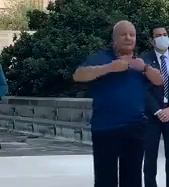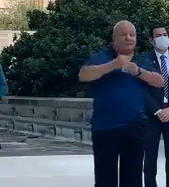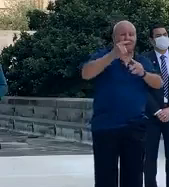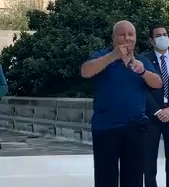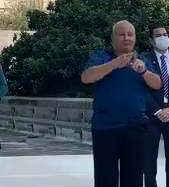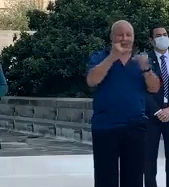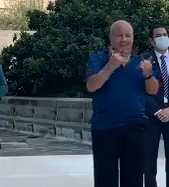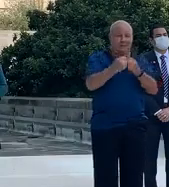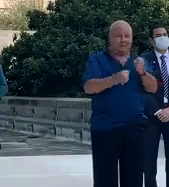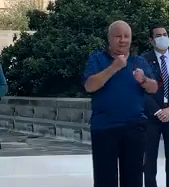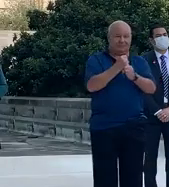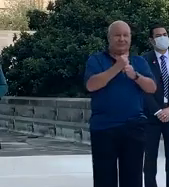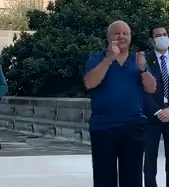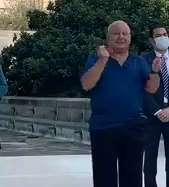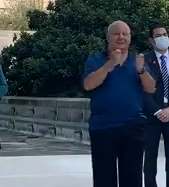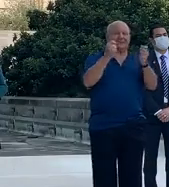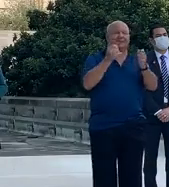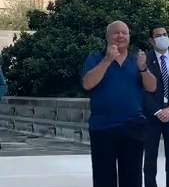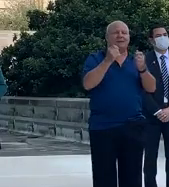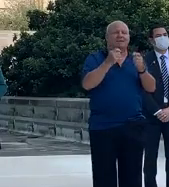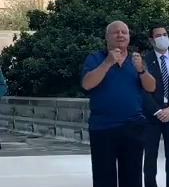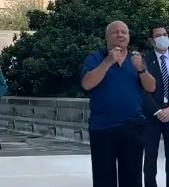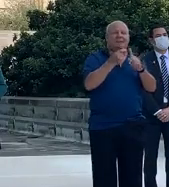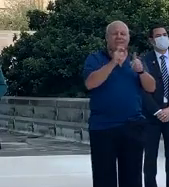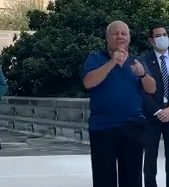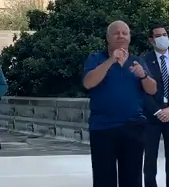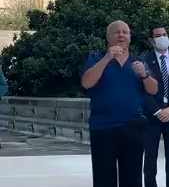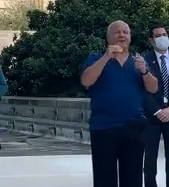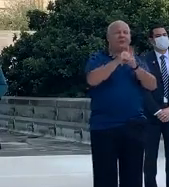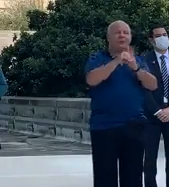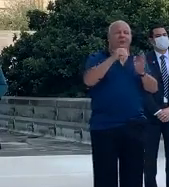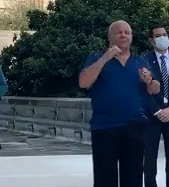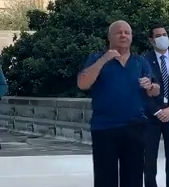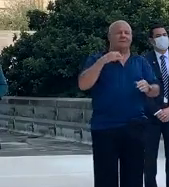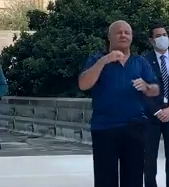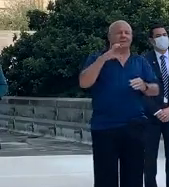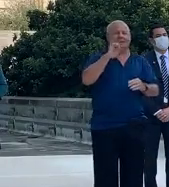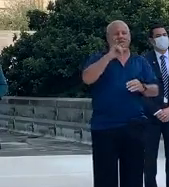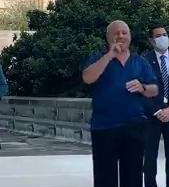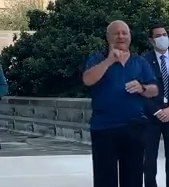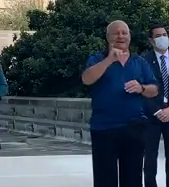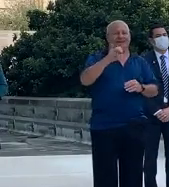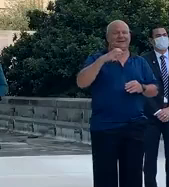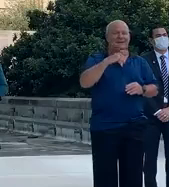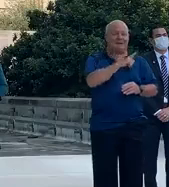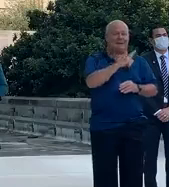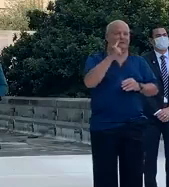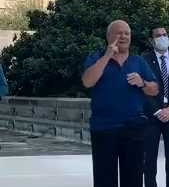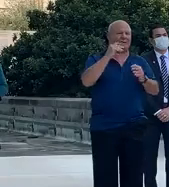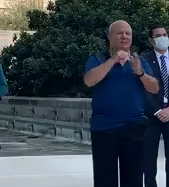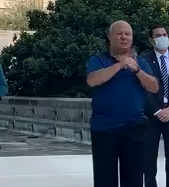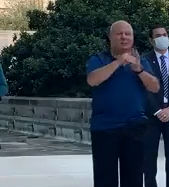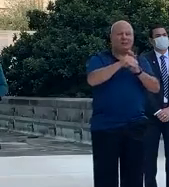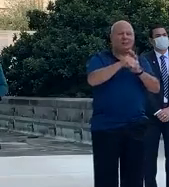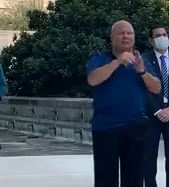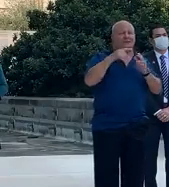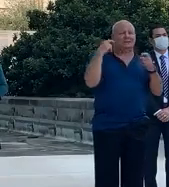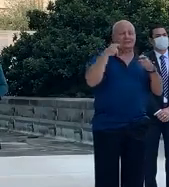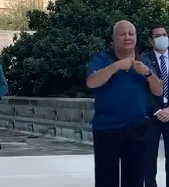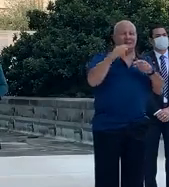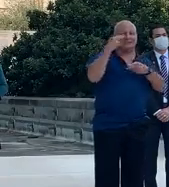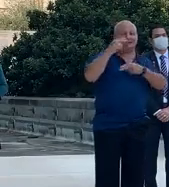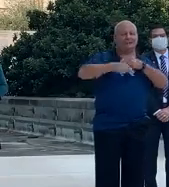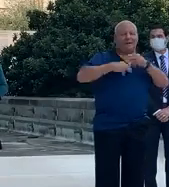also by our New Orleans City Council as a Hispanic Heritage and Health Month. Councilmember Helena